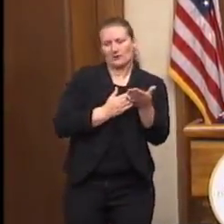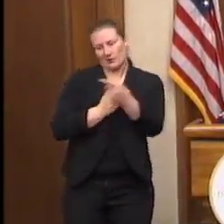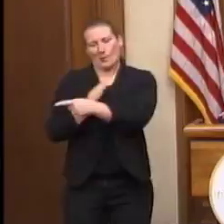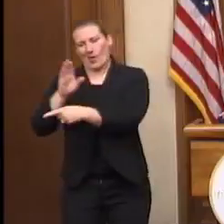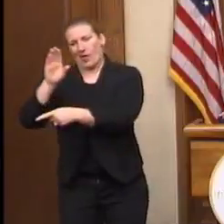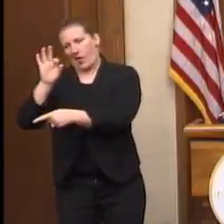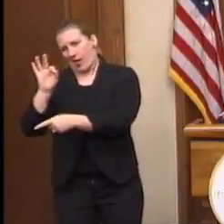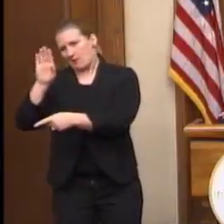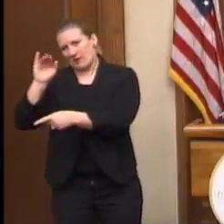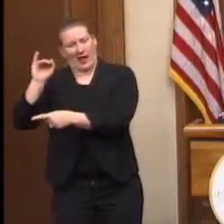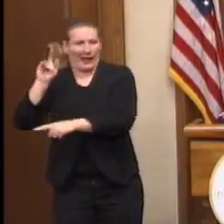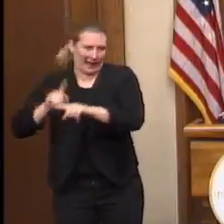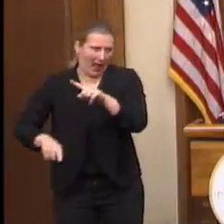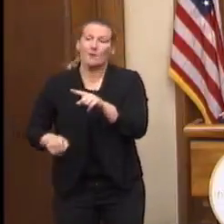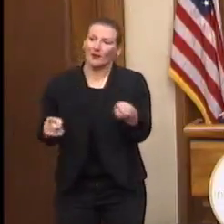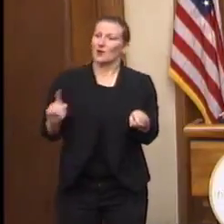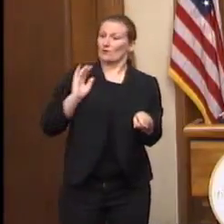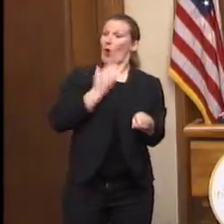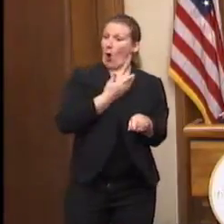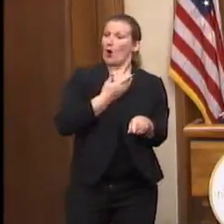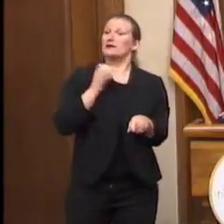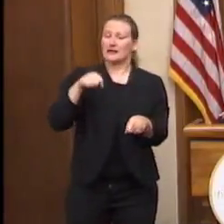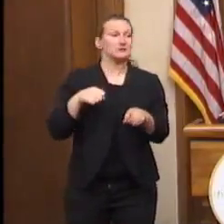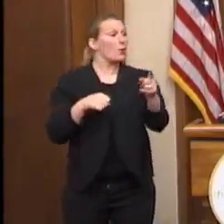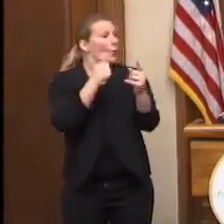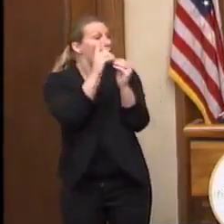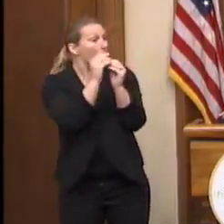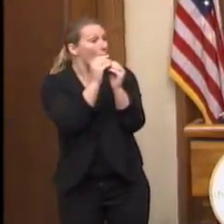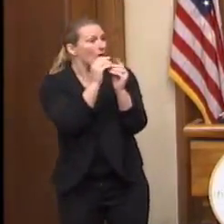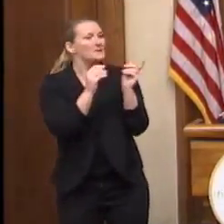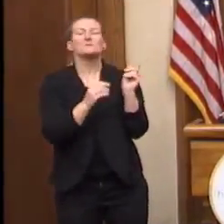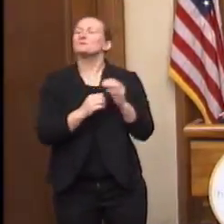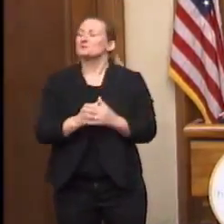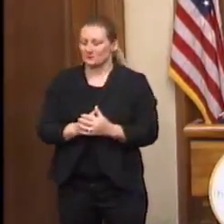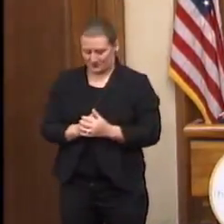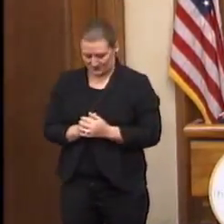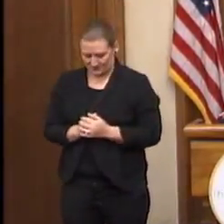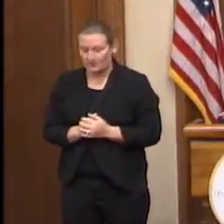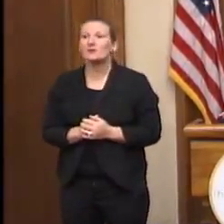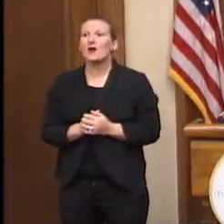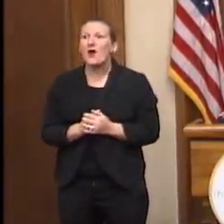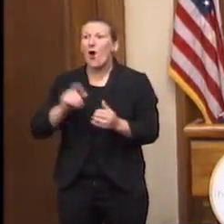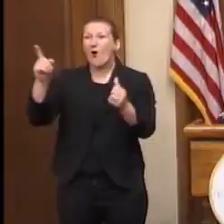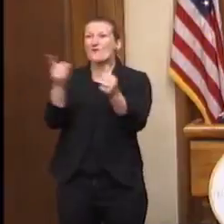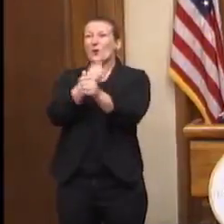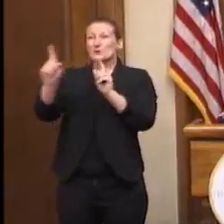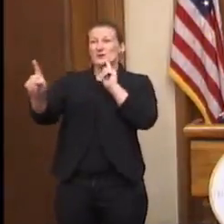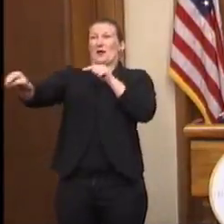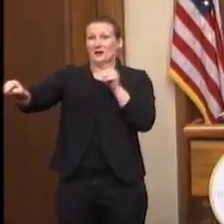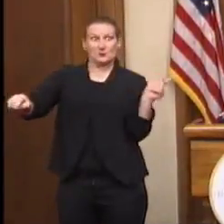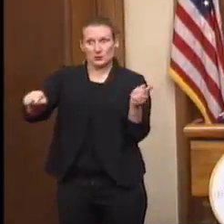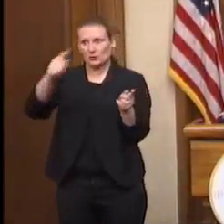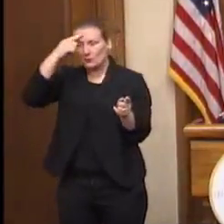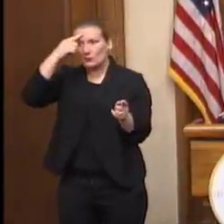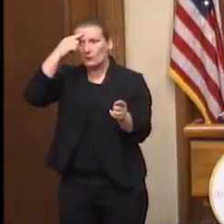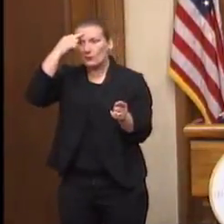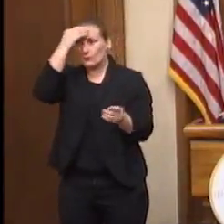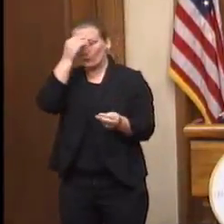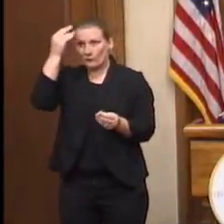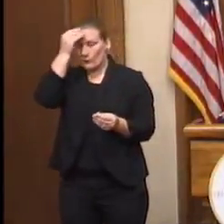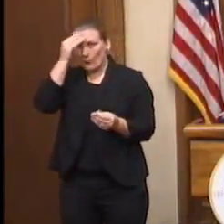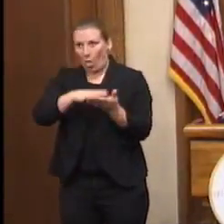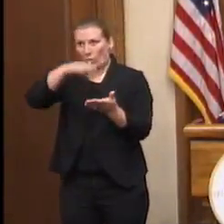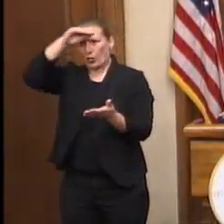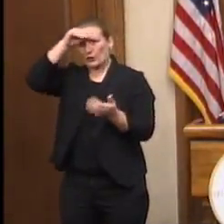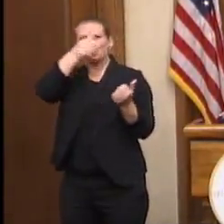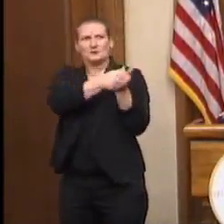be able to do that on the FBI's end. All right, Chief, we got one last question. Chief, what was your first response when you learned you were the chief of the city of St. Louis? It was pretty